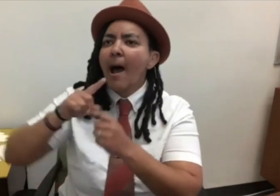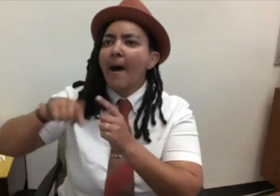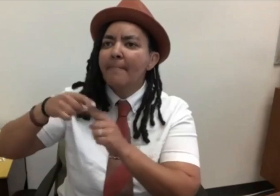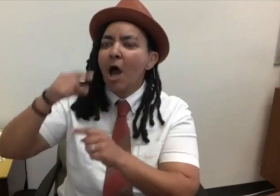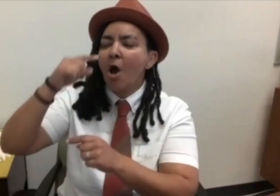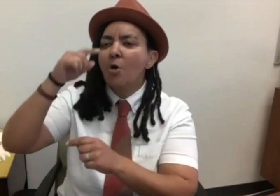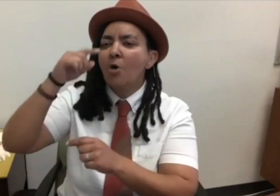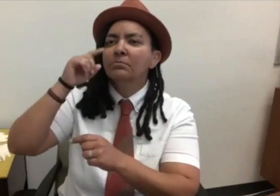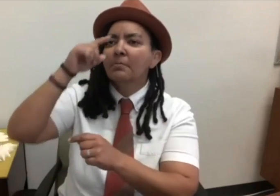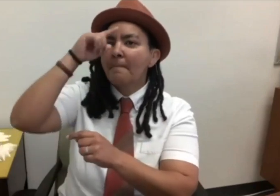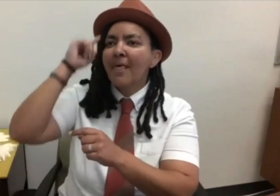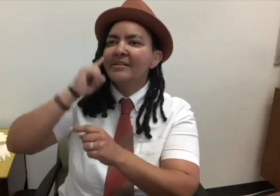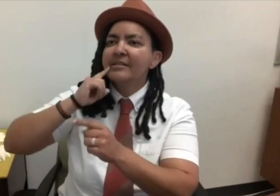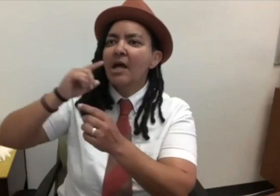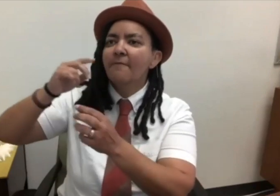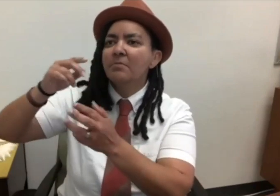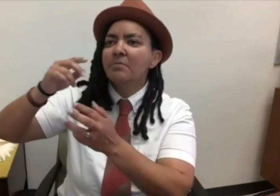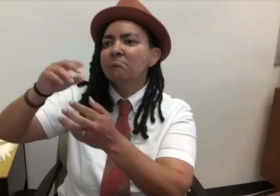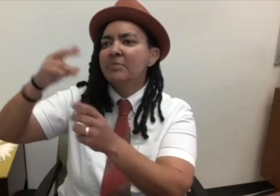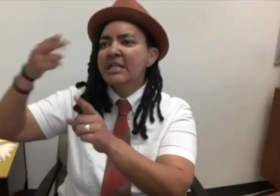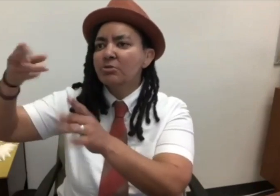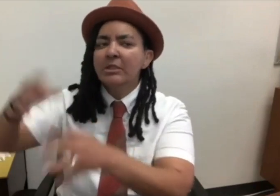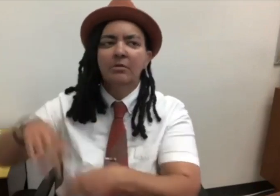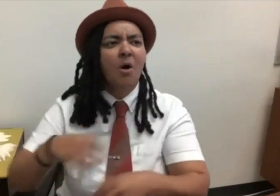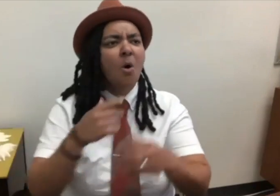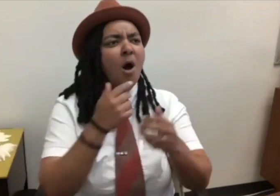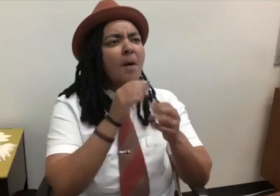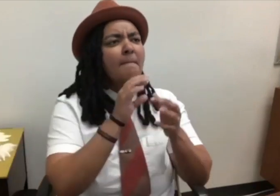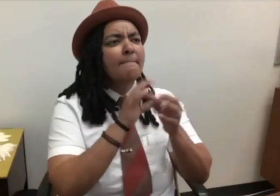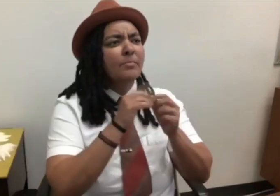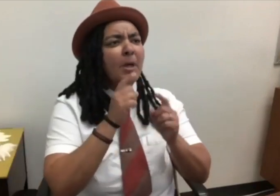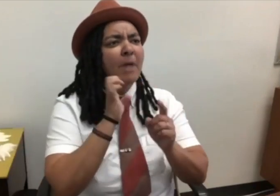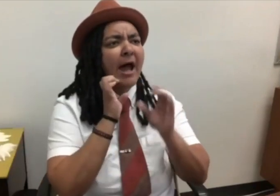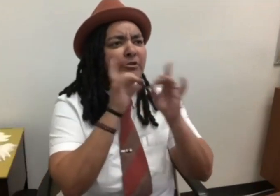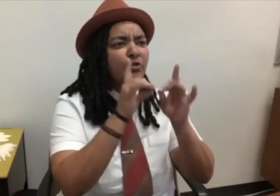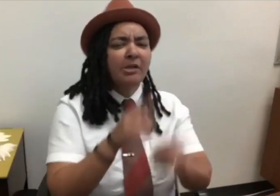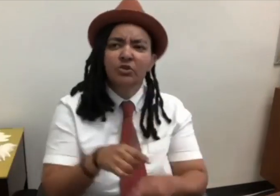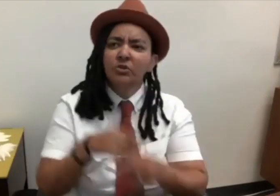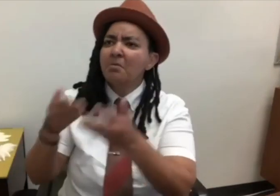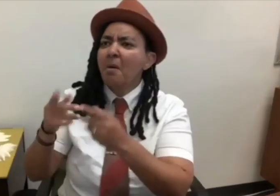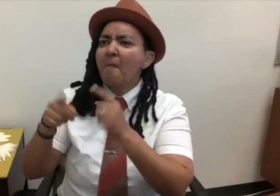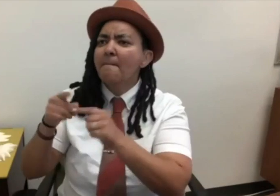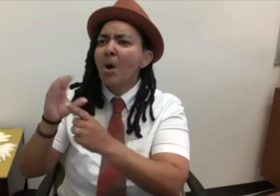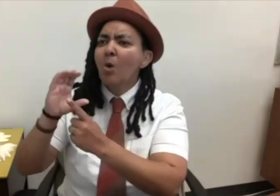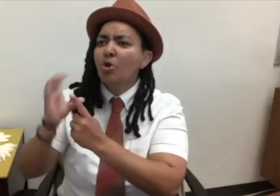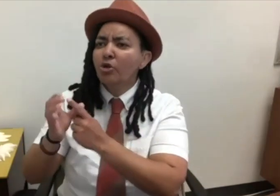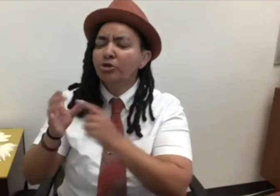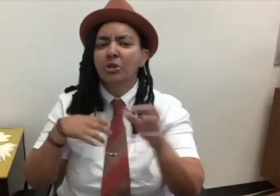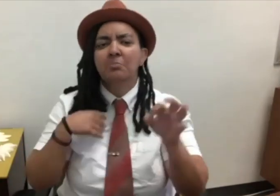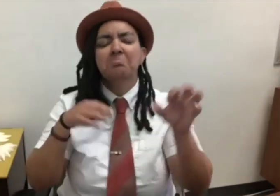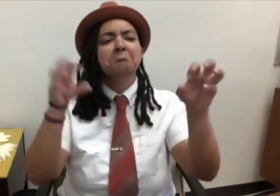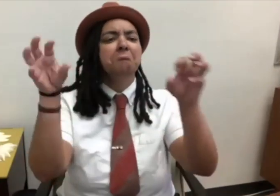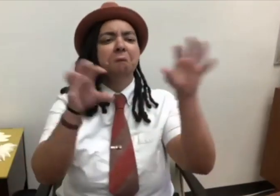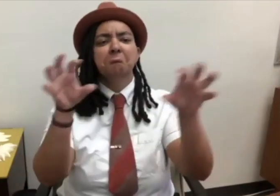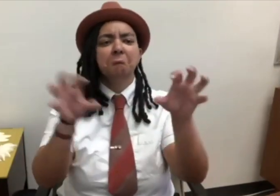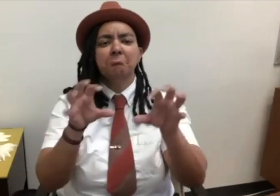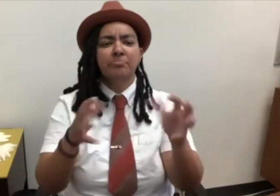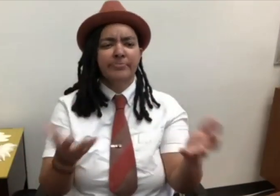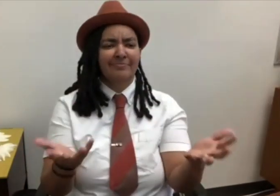I looked at what was going on in Black deaf history, in education, looking at